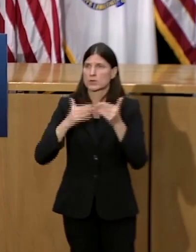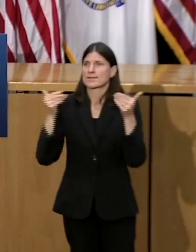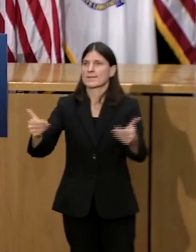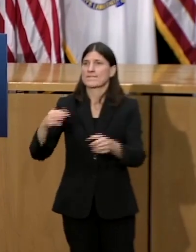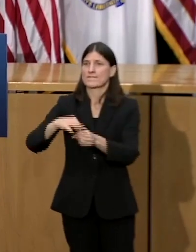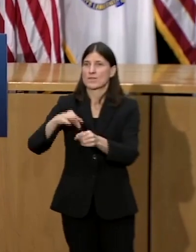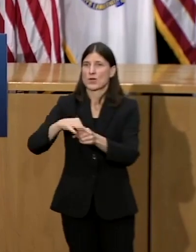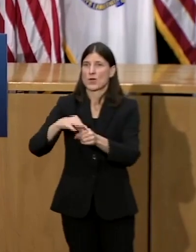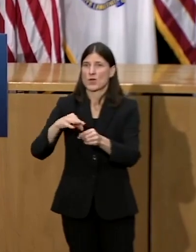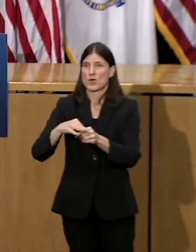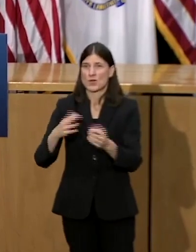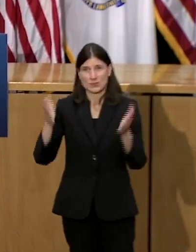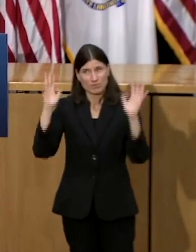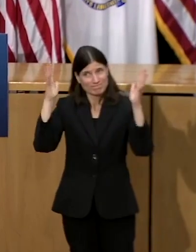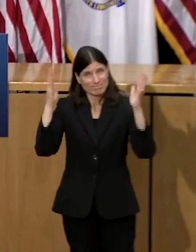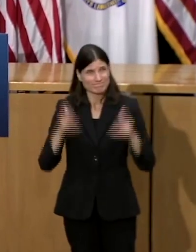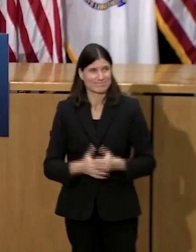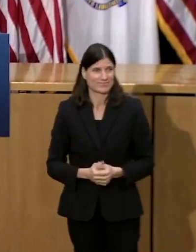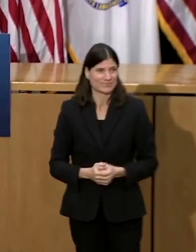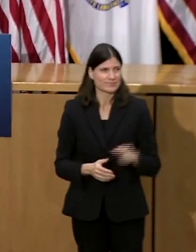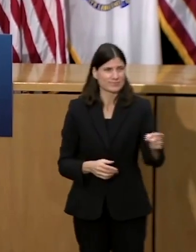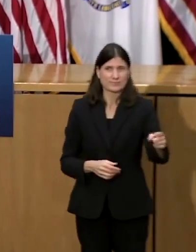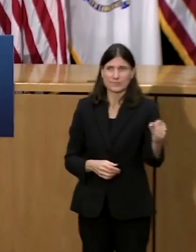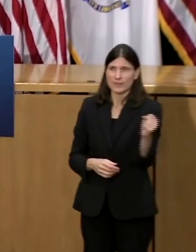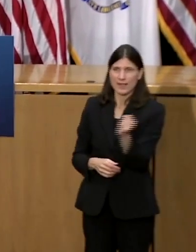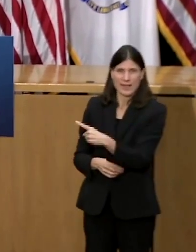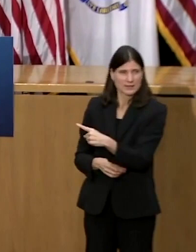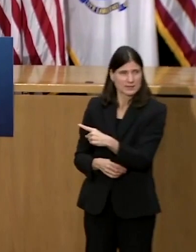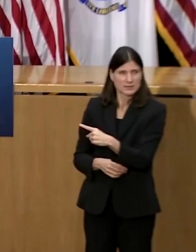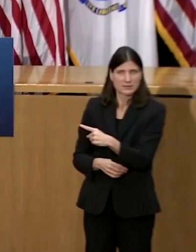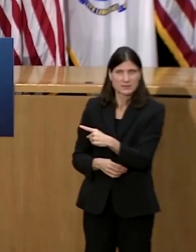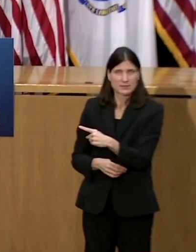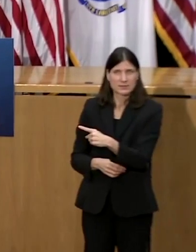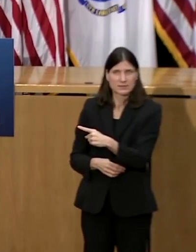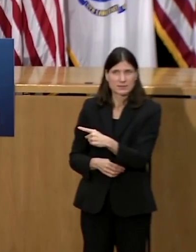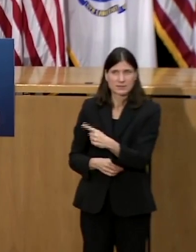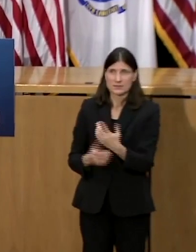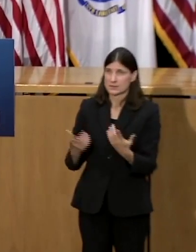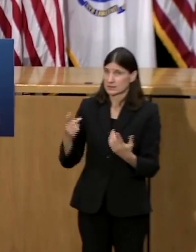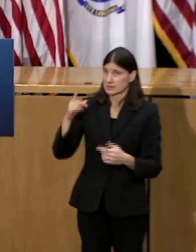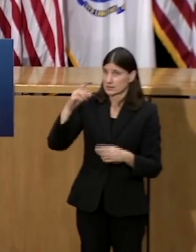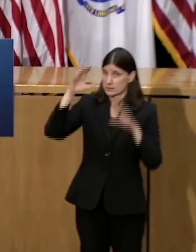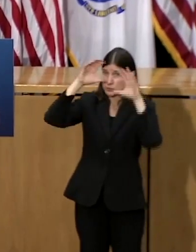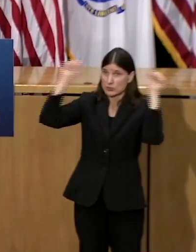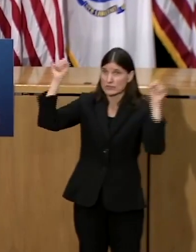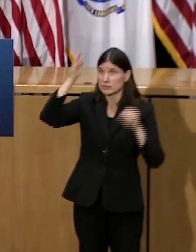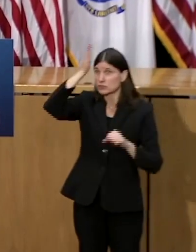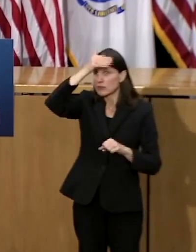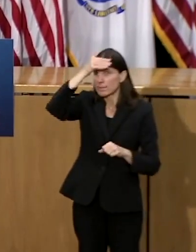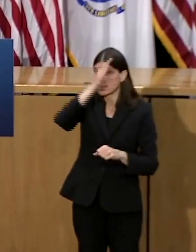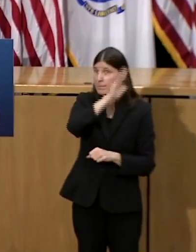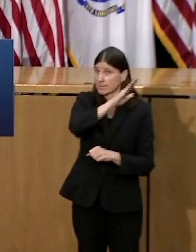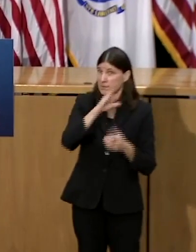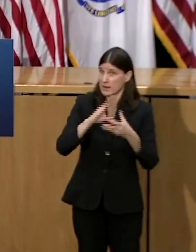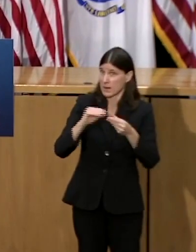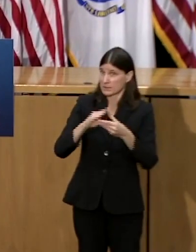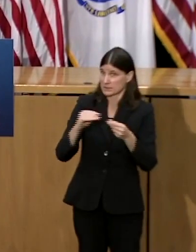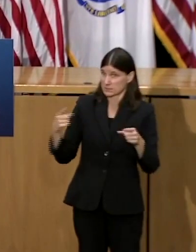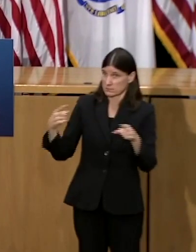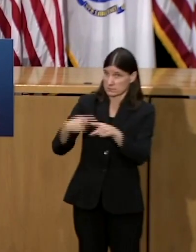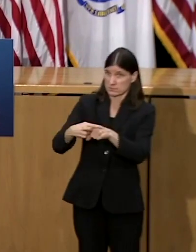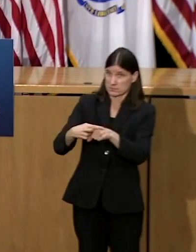the president's comments counterproductive to trying to bring this country back together after what has gone on? I think the